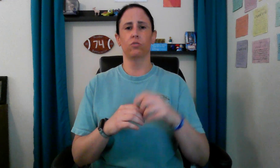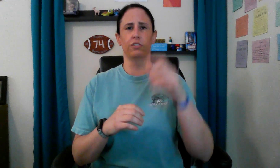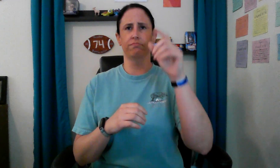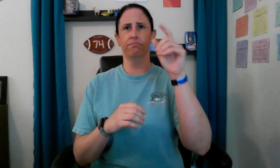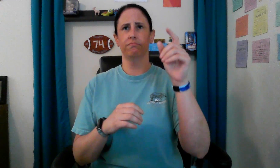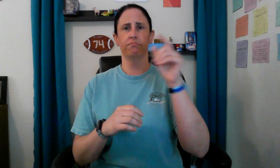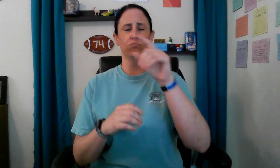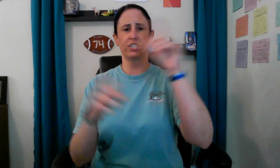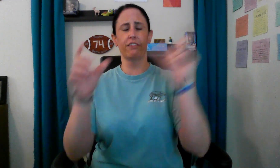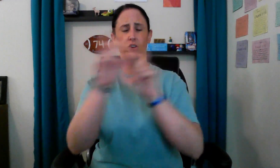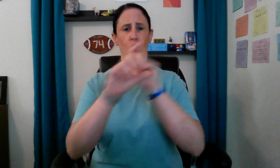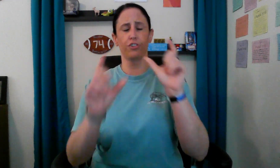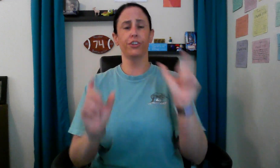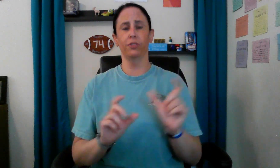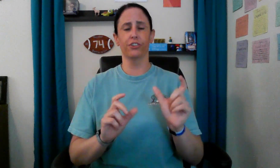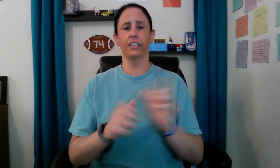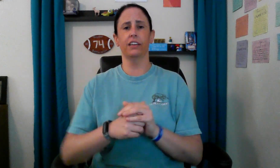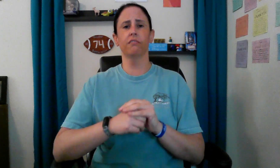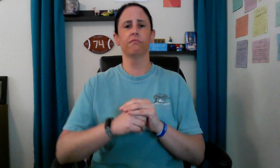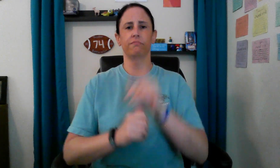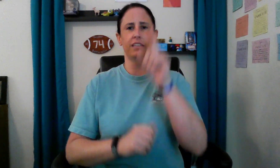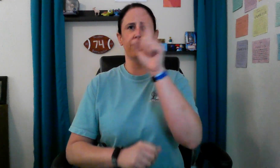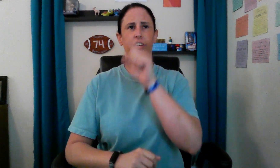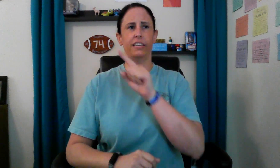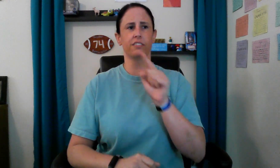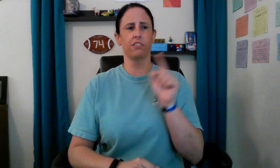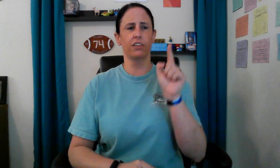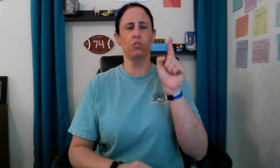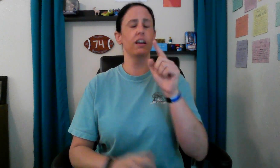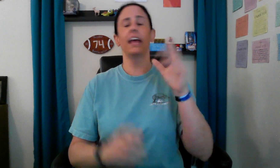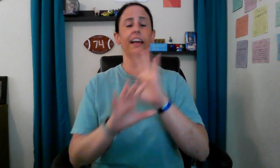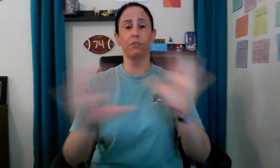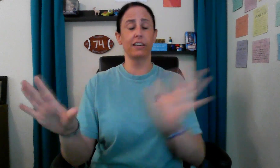or whichever order you learned it in. Never eat soggy wall. Anyways,